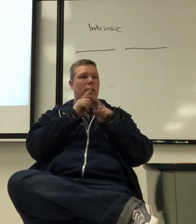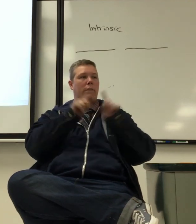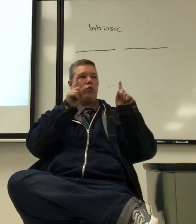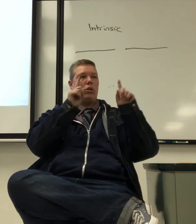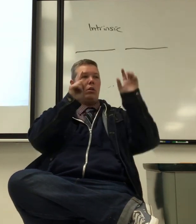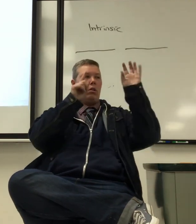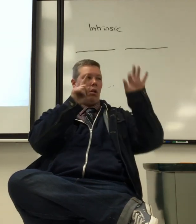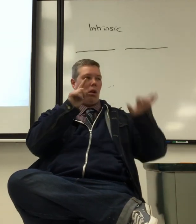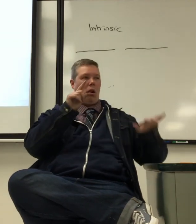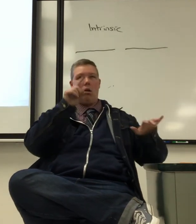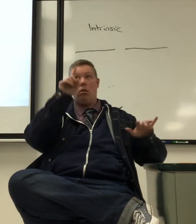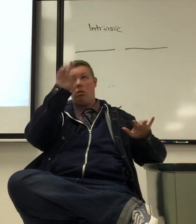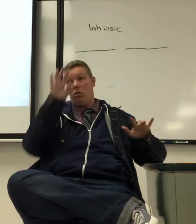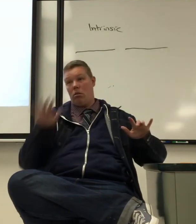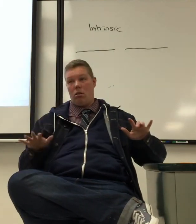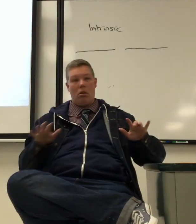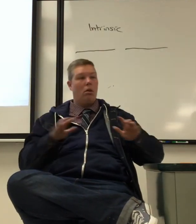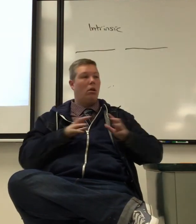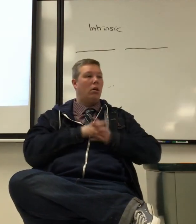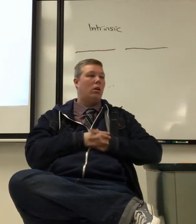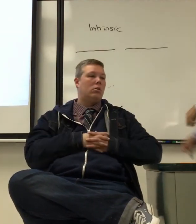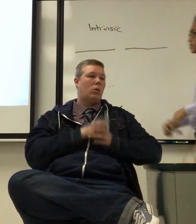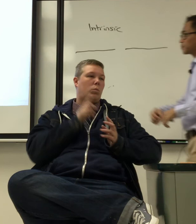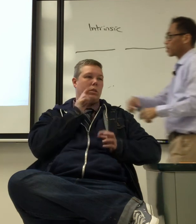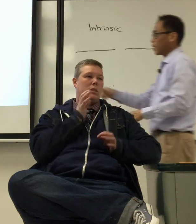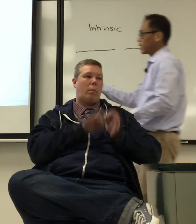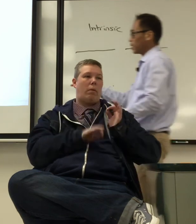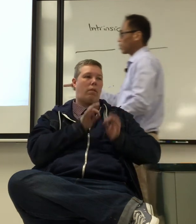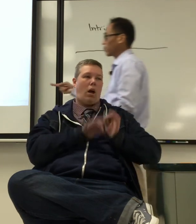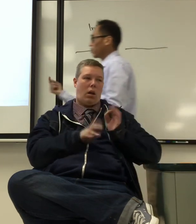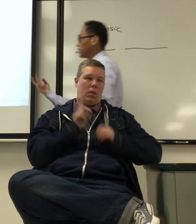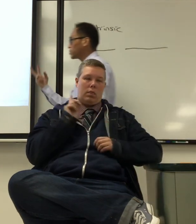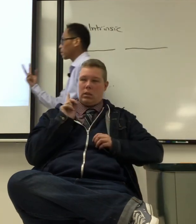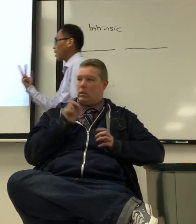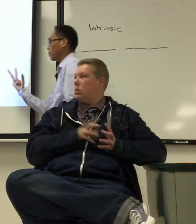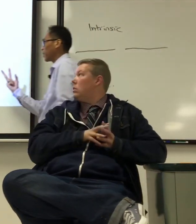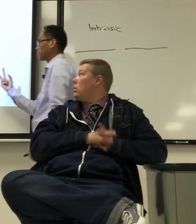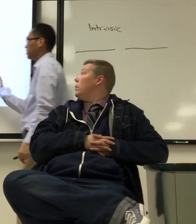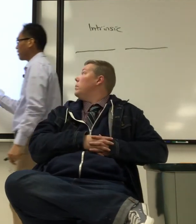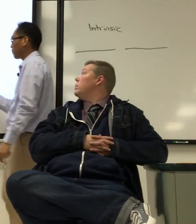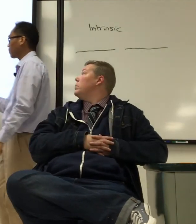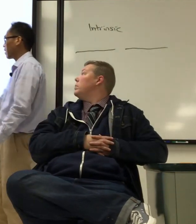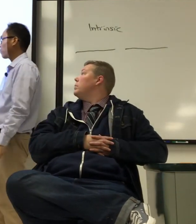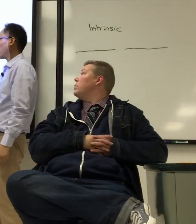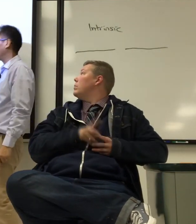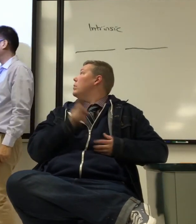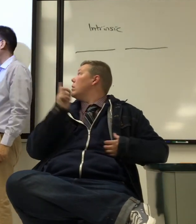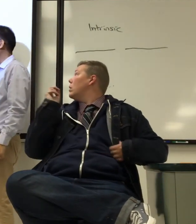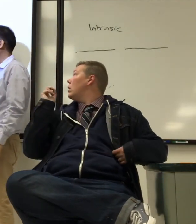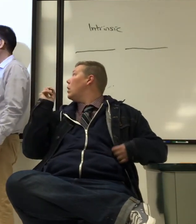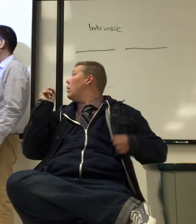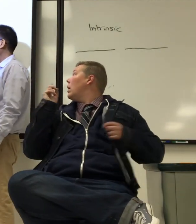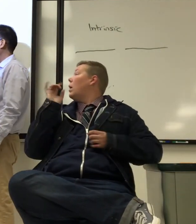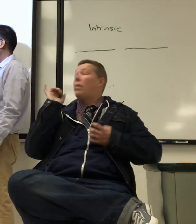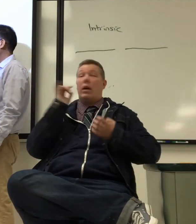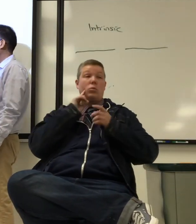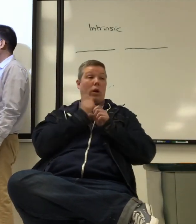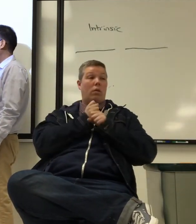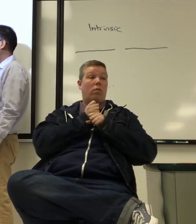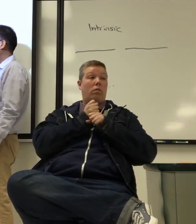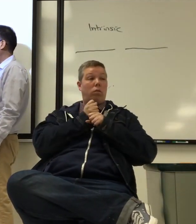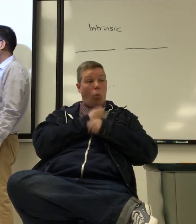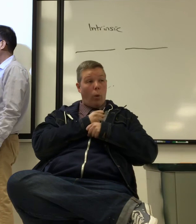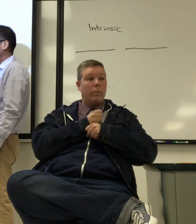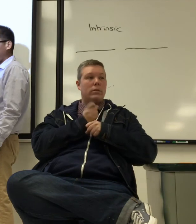So let's kind of like simplify by skipping to this part right here. These are the complexes that form that are very important. For the